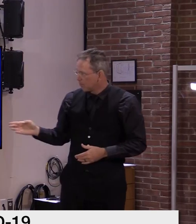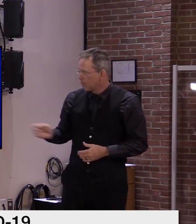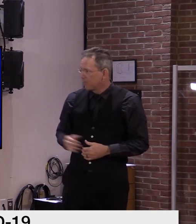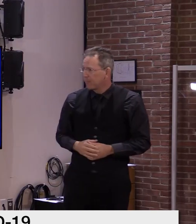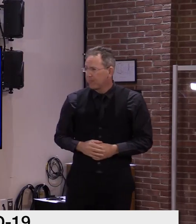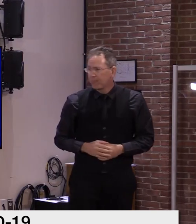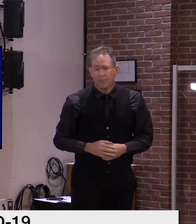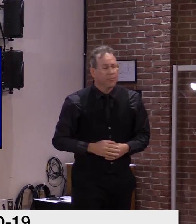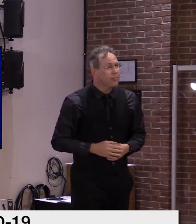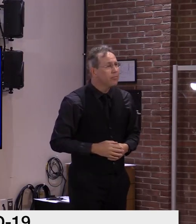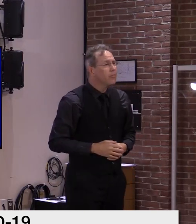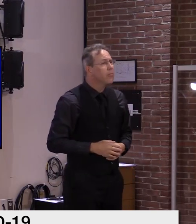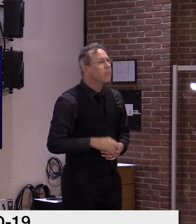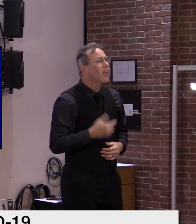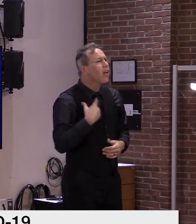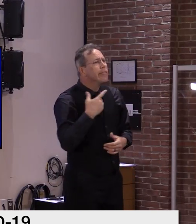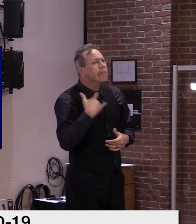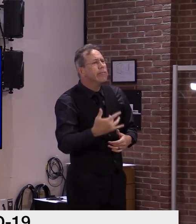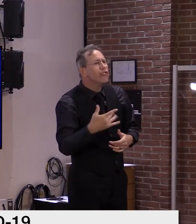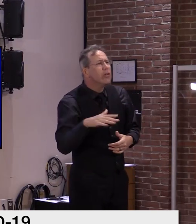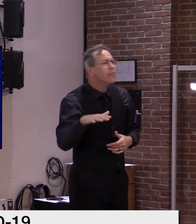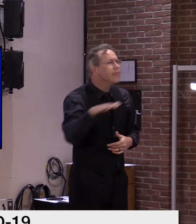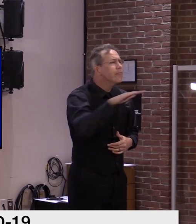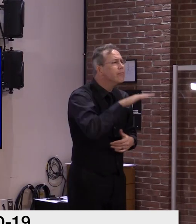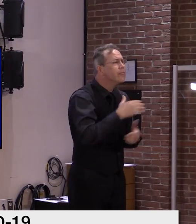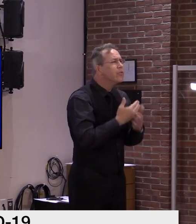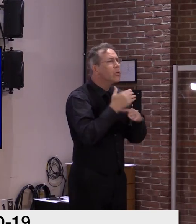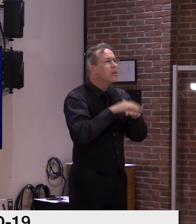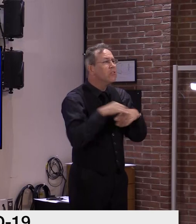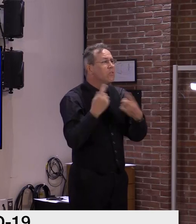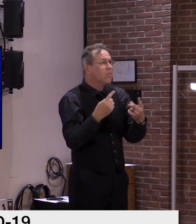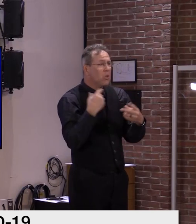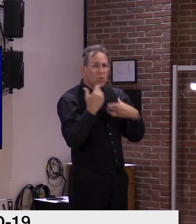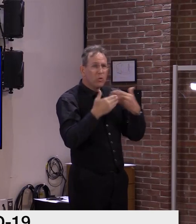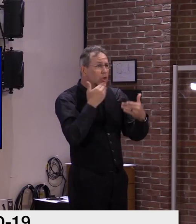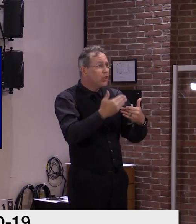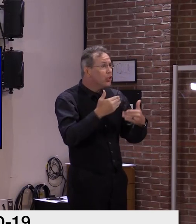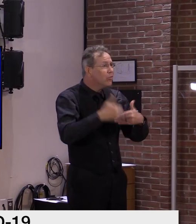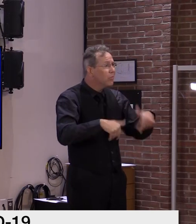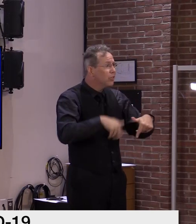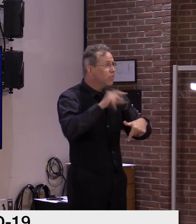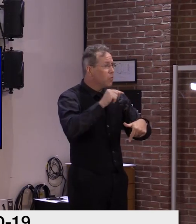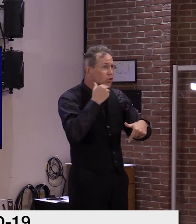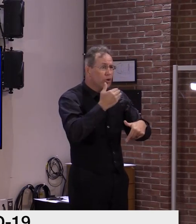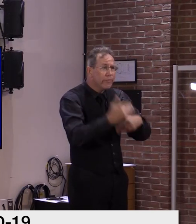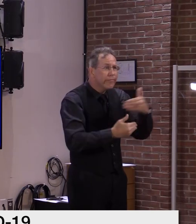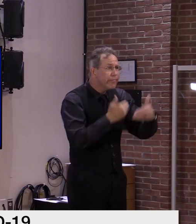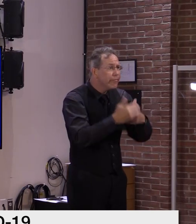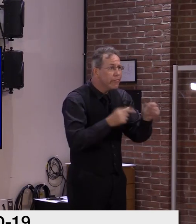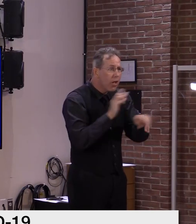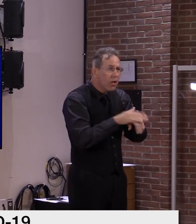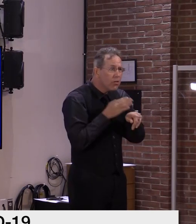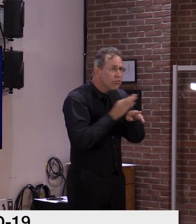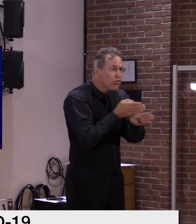very favorable and very optimistic, we do want to highlight some ongoing challenges that are occurring in the state